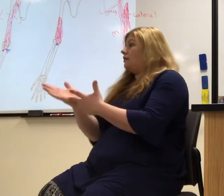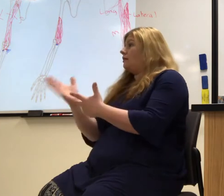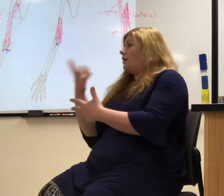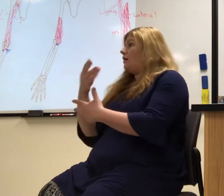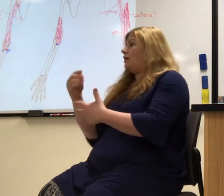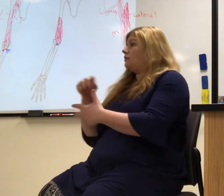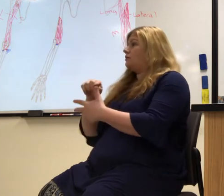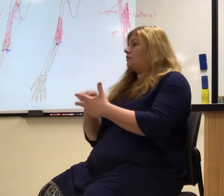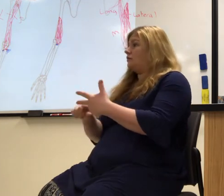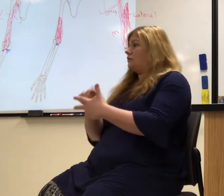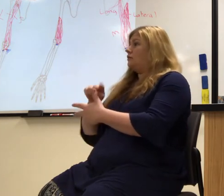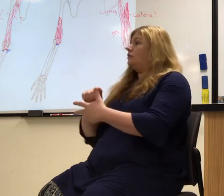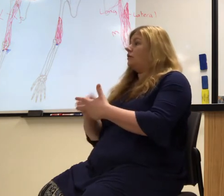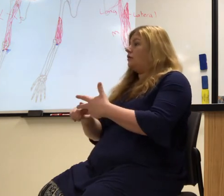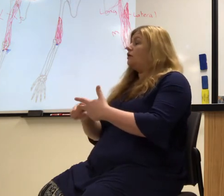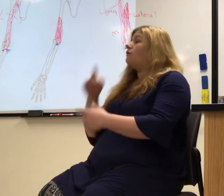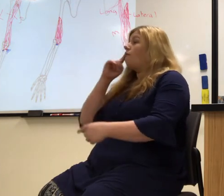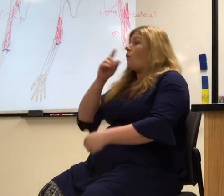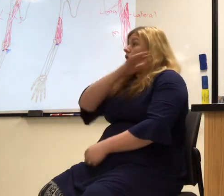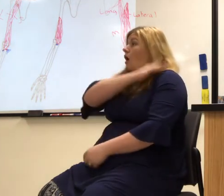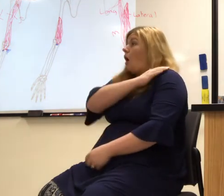Number three.